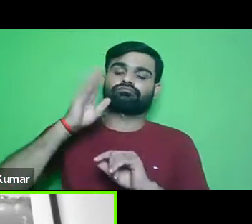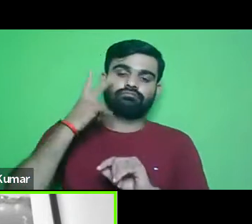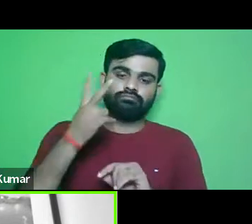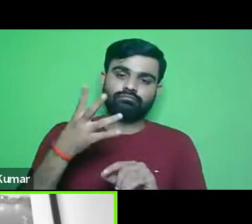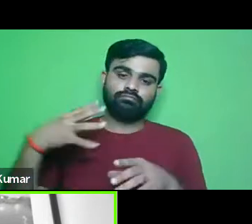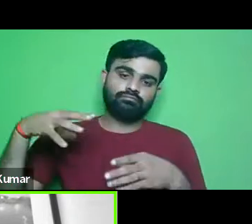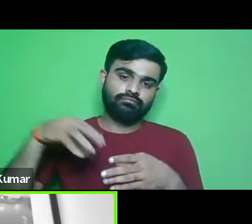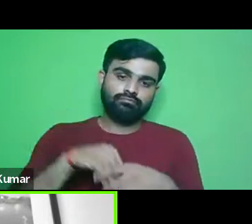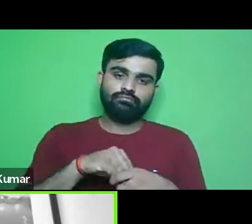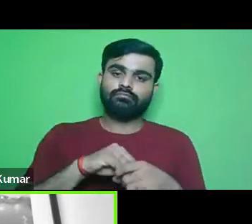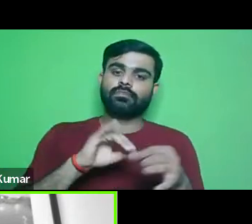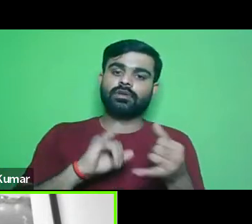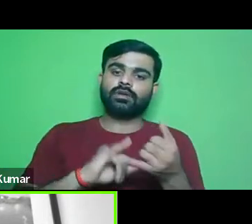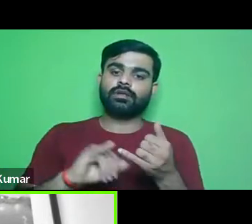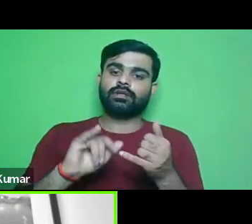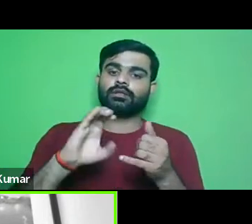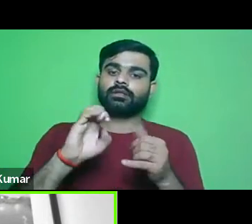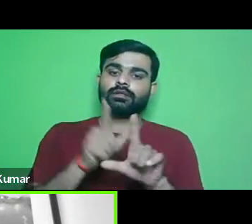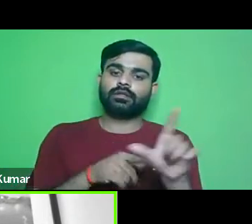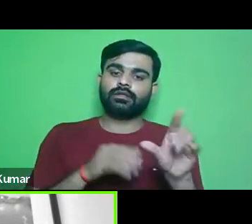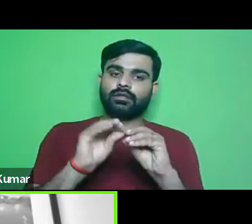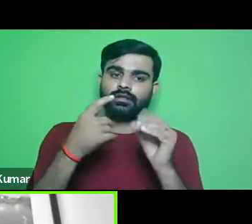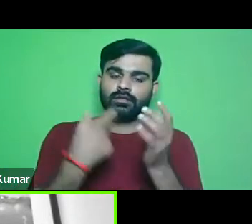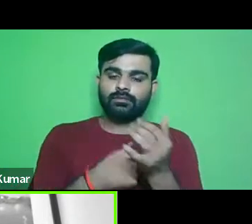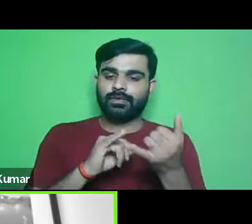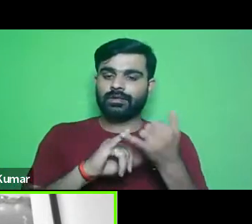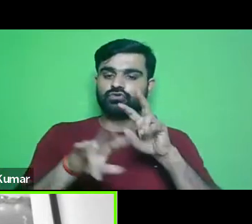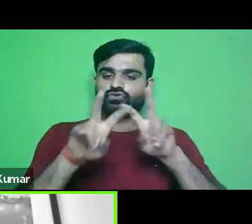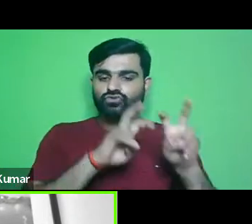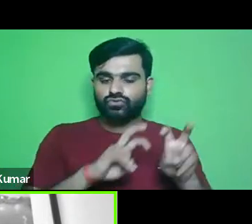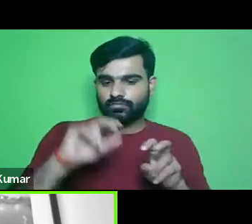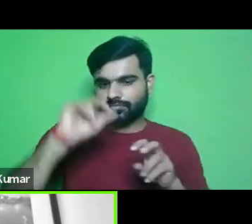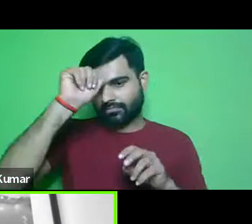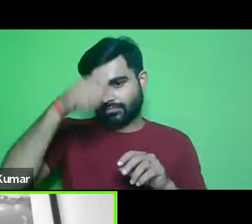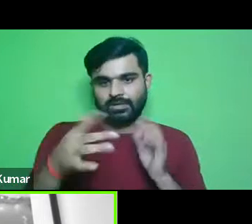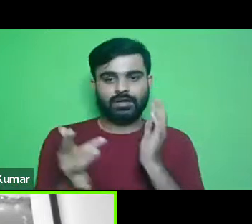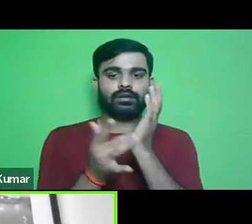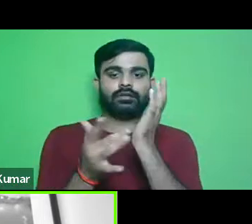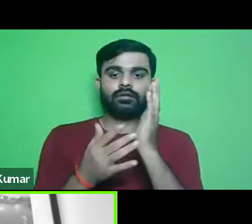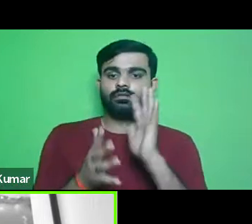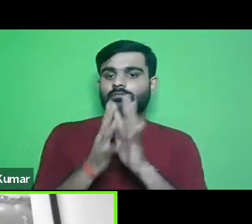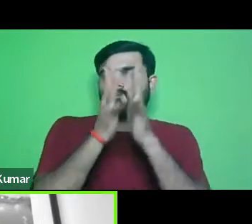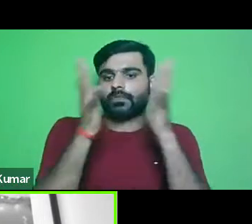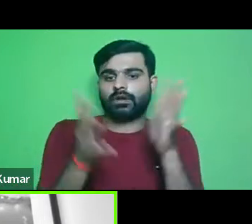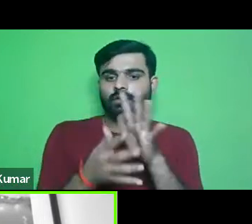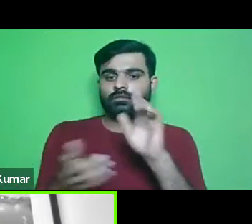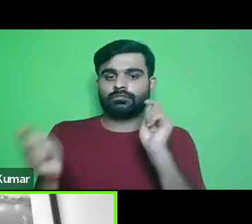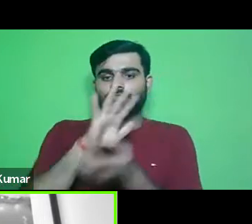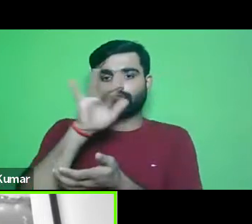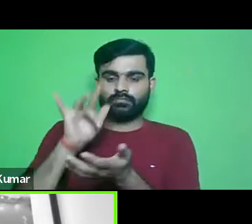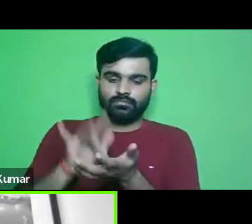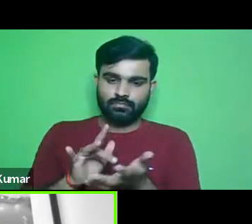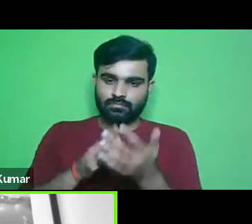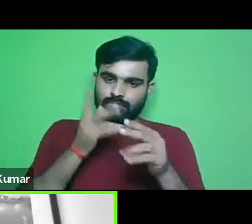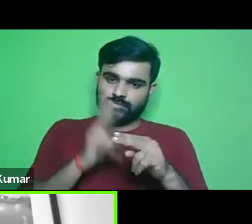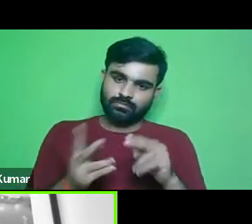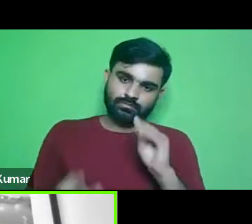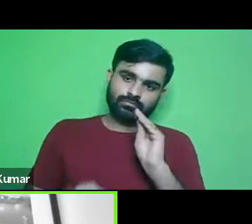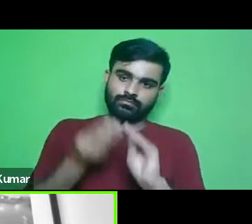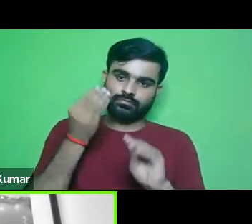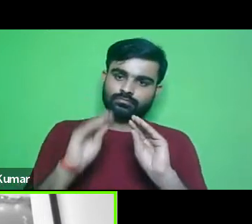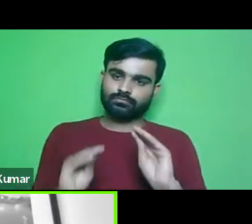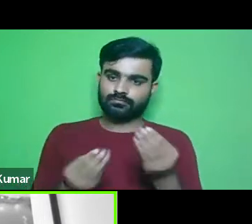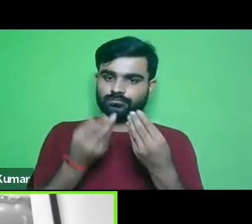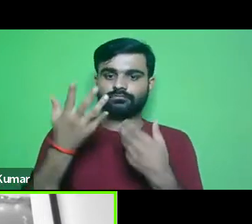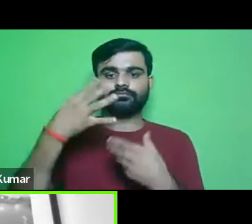of cybersecurity within India and the technology sector, and now, a lot of the change that has taken place, and it's certainly improved for the better, has not